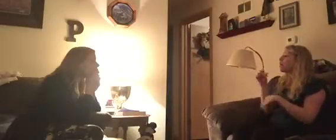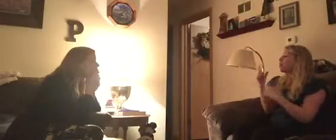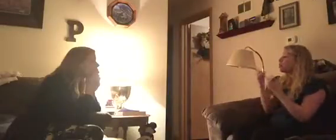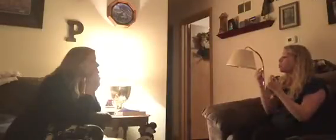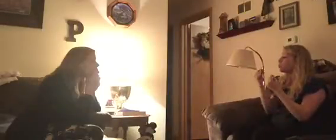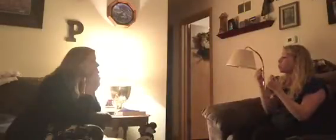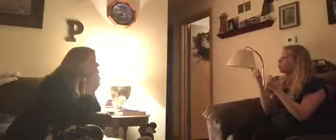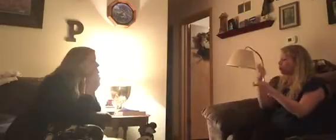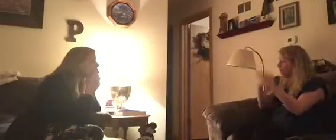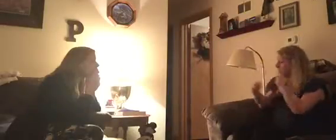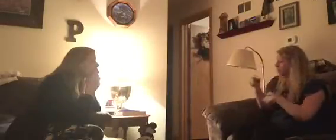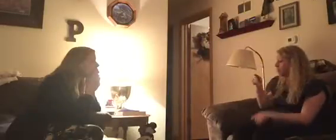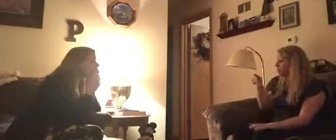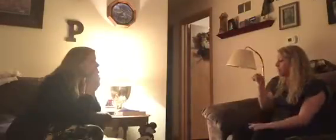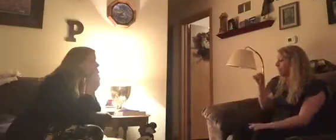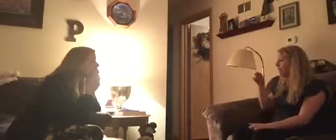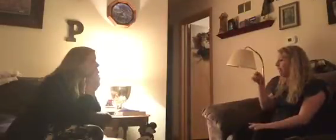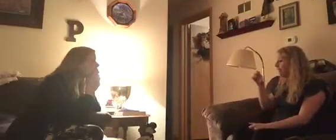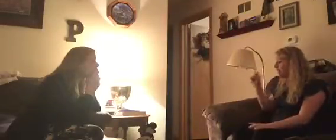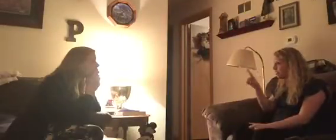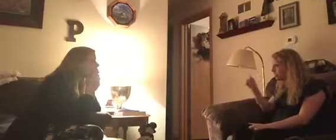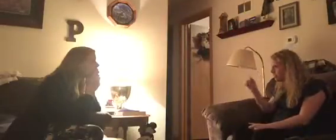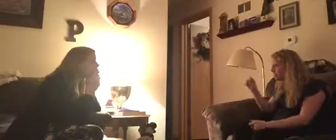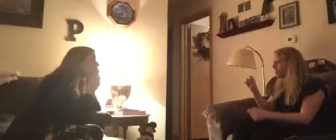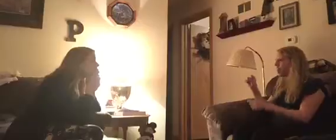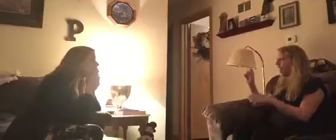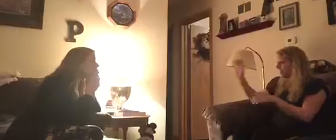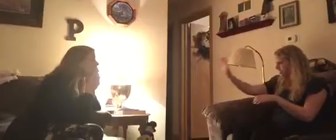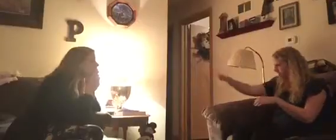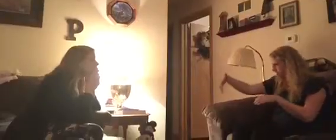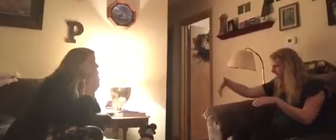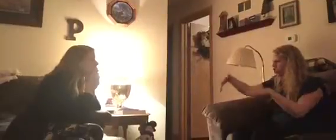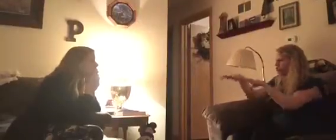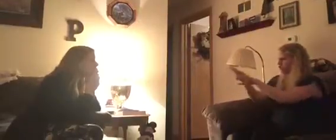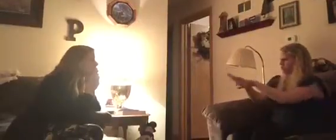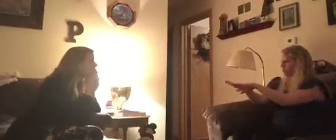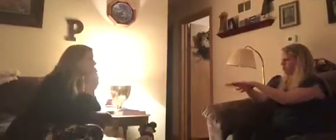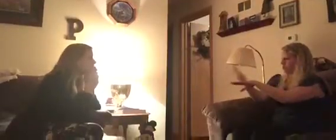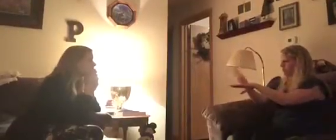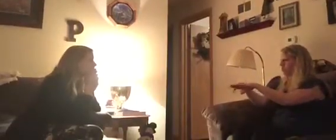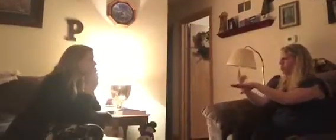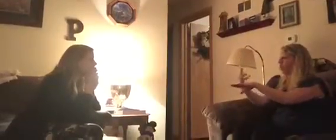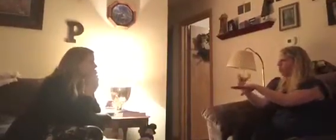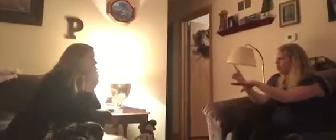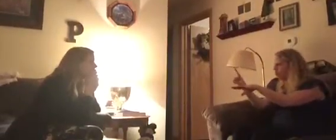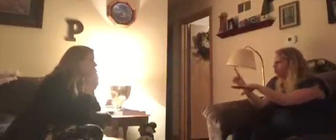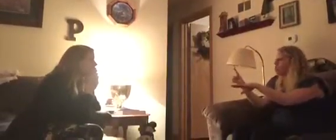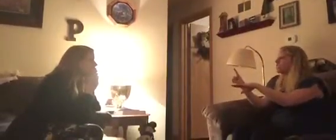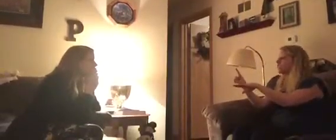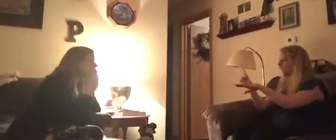panels. So a fender, a hood, but for example, like a trunk lid too,